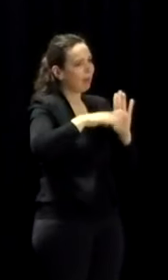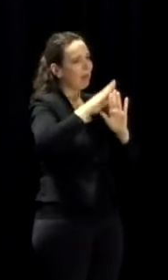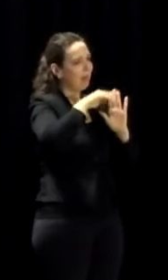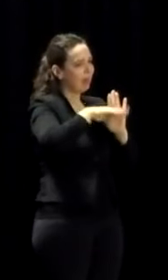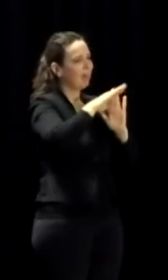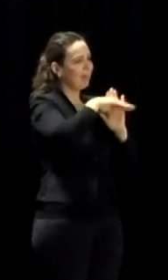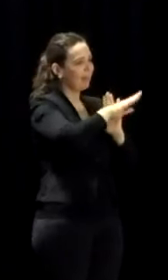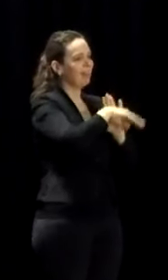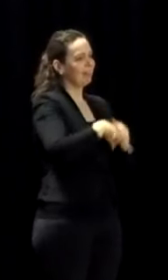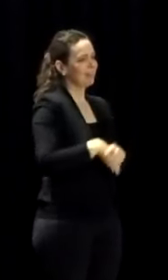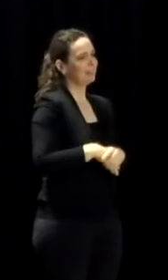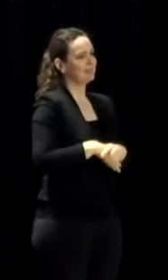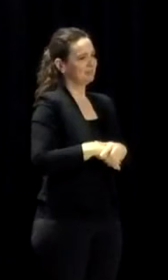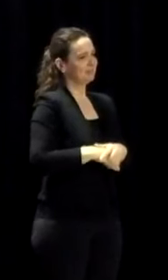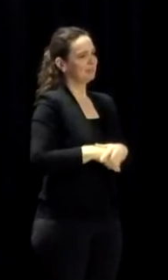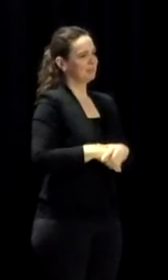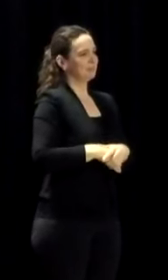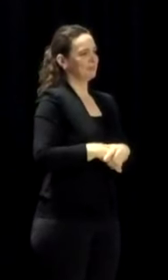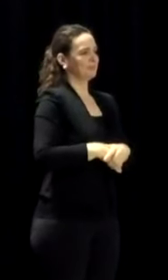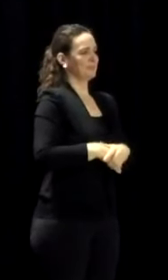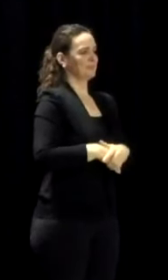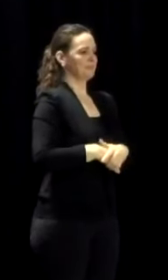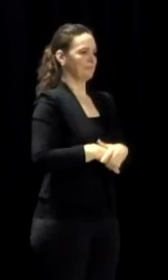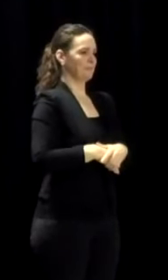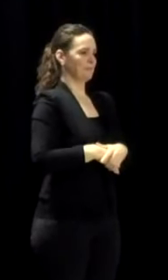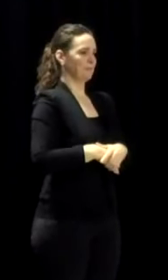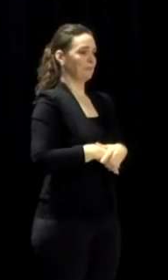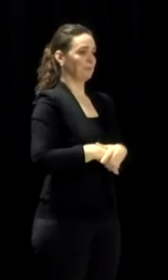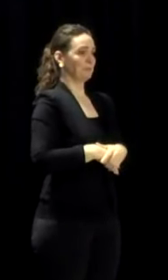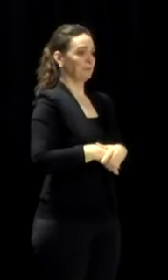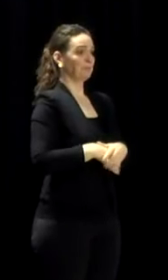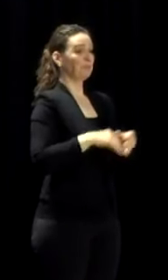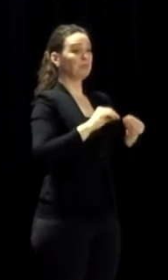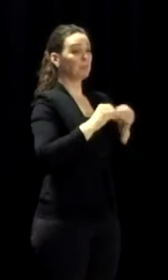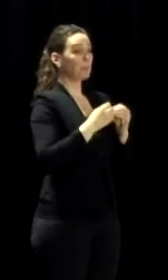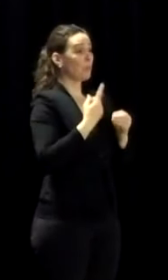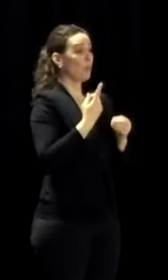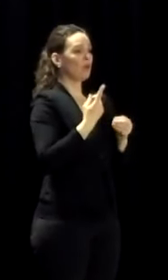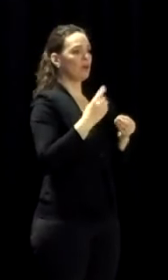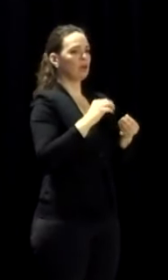that can't be the focus yet. The health has to be the focus until we bend the curve.